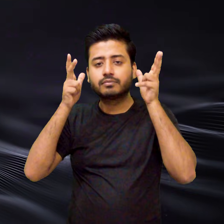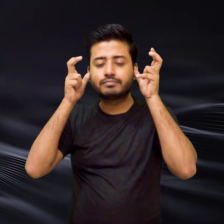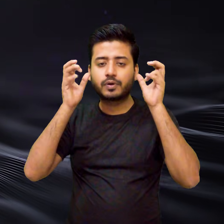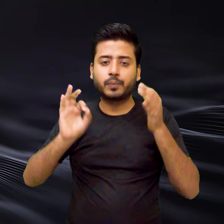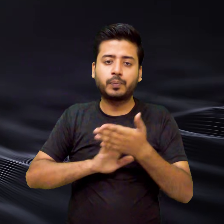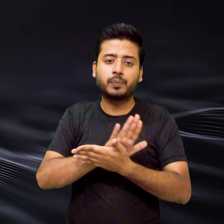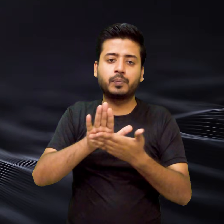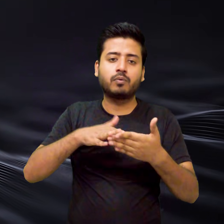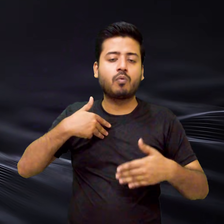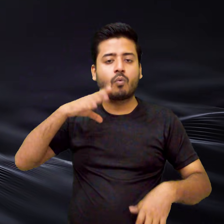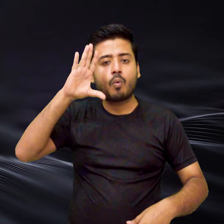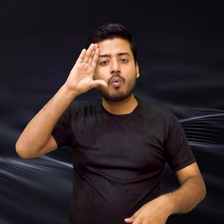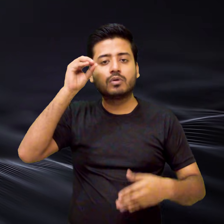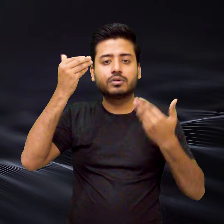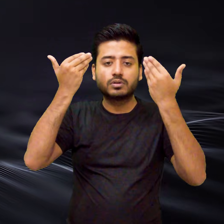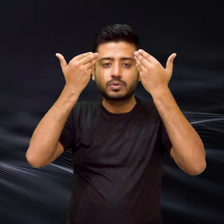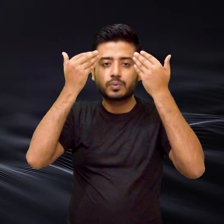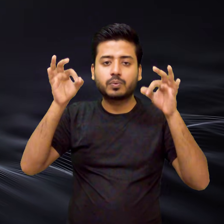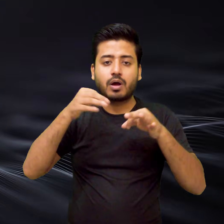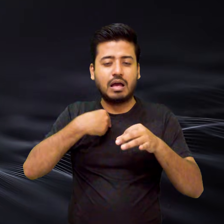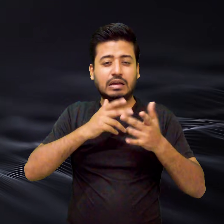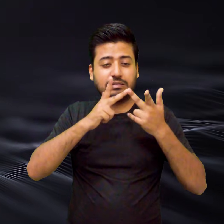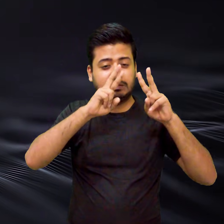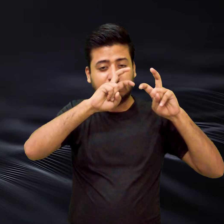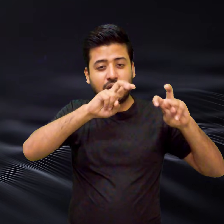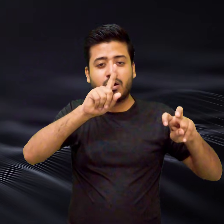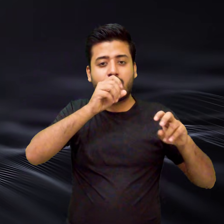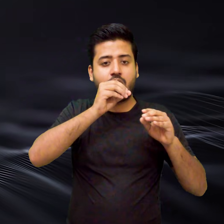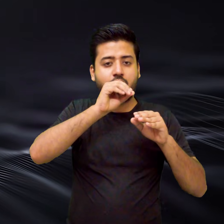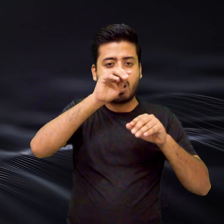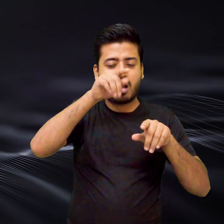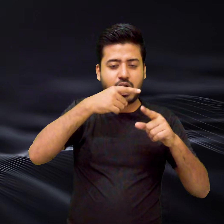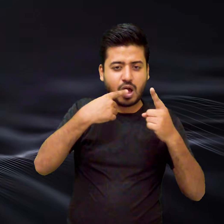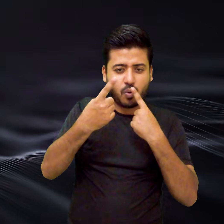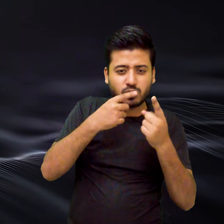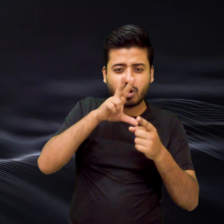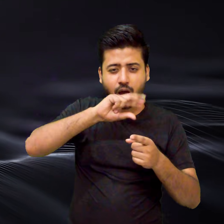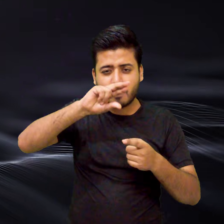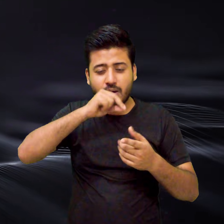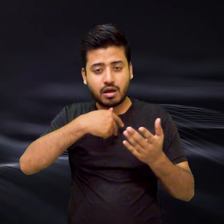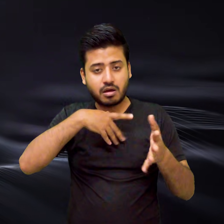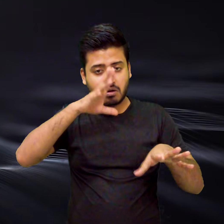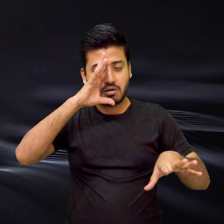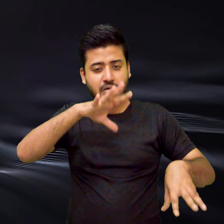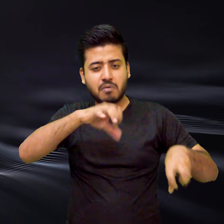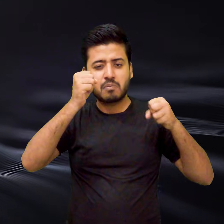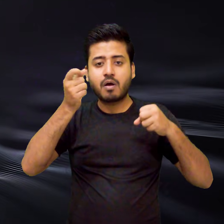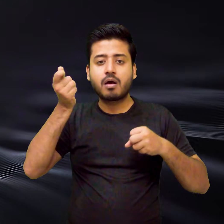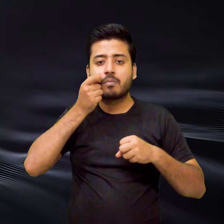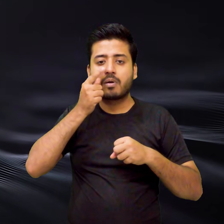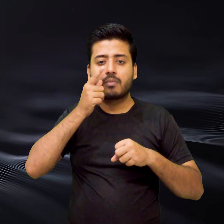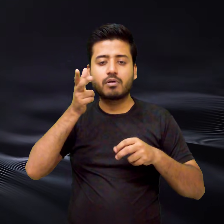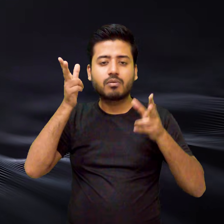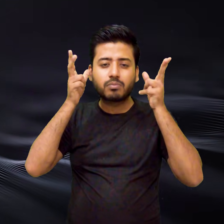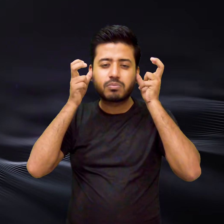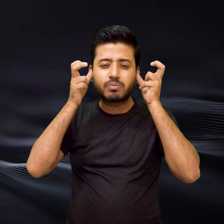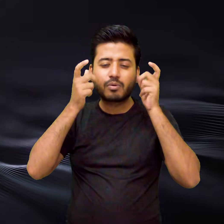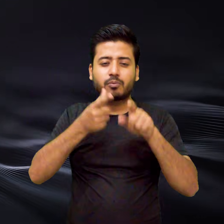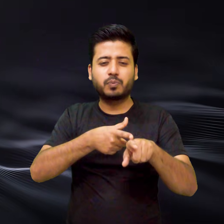consumed. Any attempt to process them for medicinal purposes would be extremely dangerous. Inconsistent dosage. A